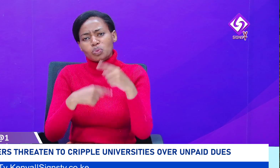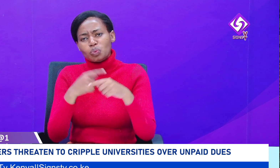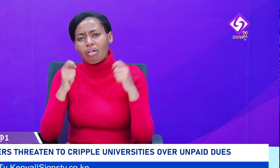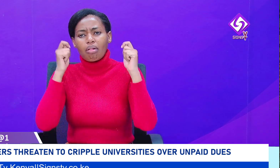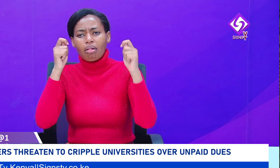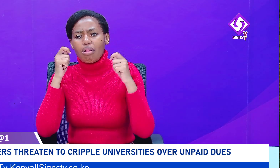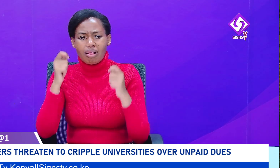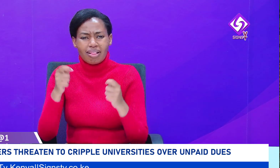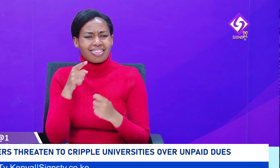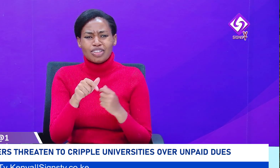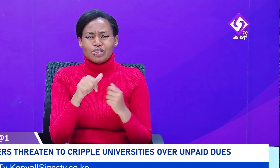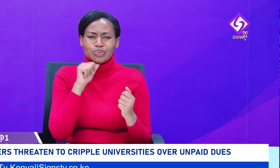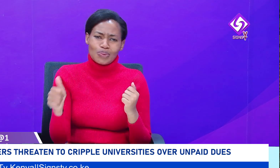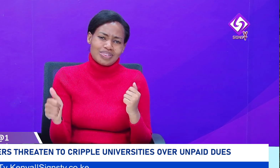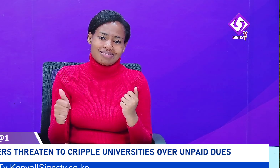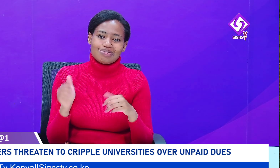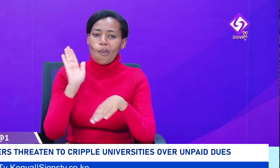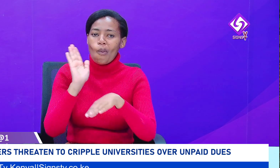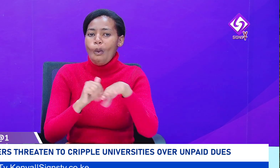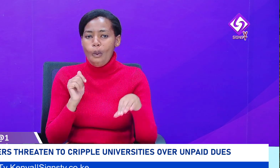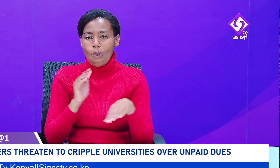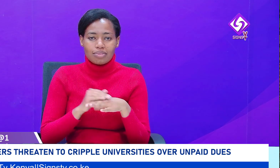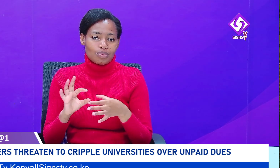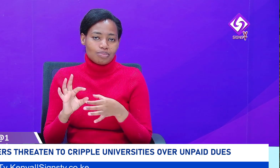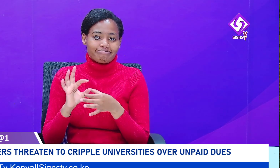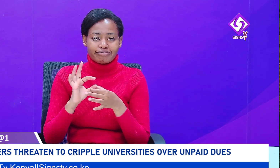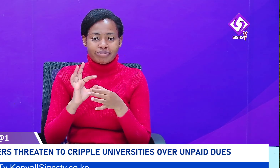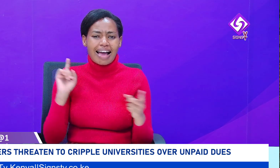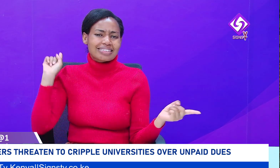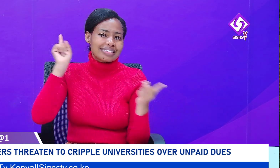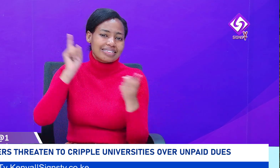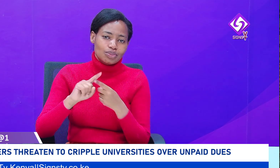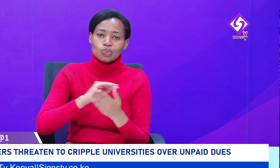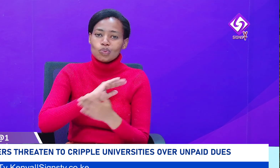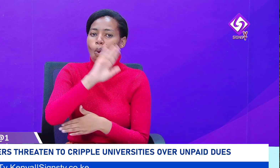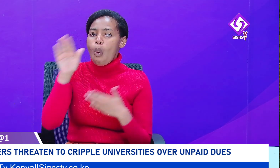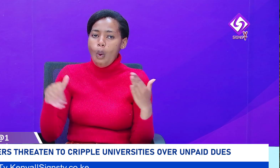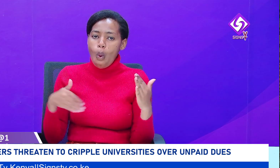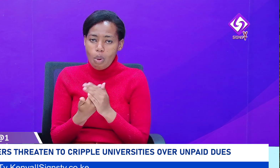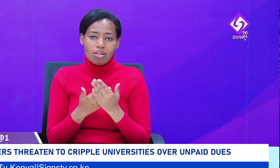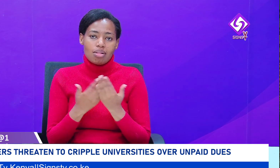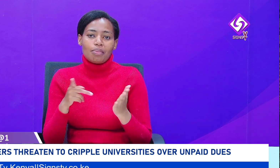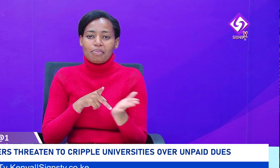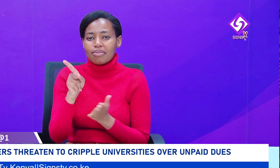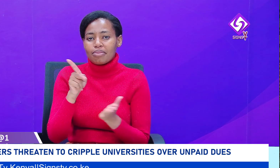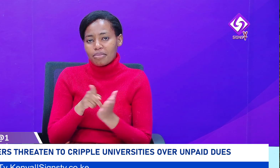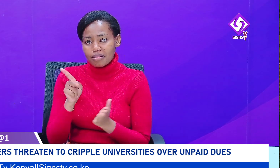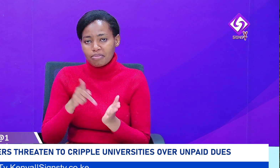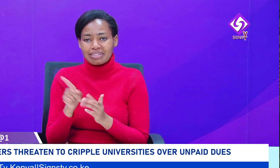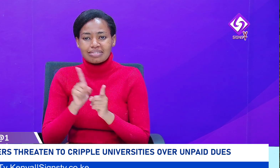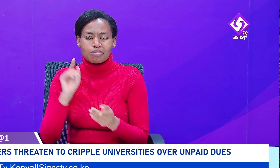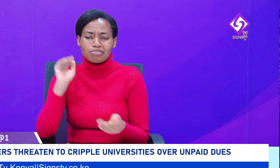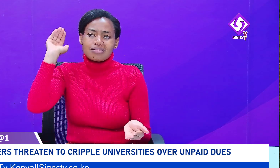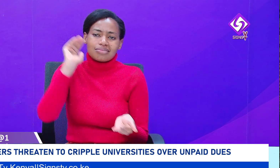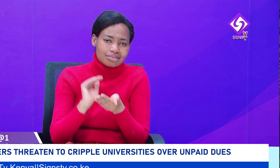promises and that a strike has become the only language the government seems to understand. He added that the strike would not be